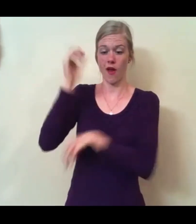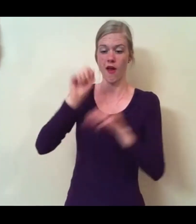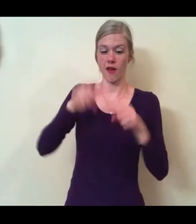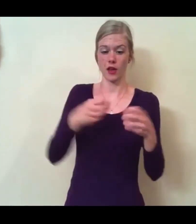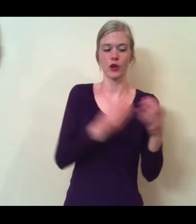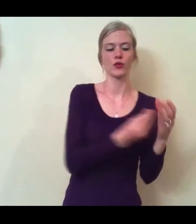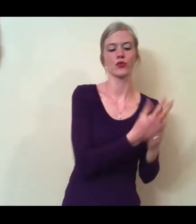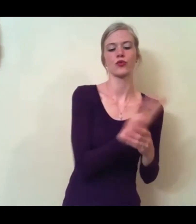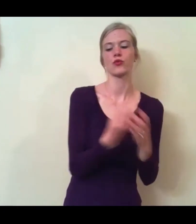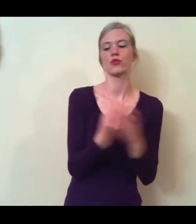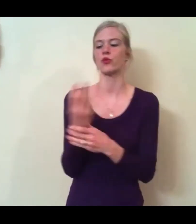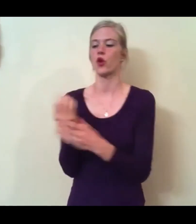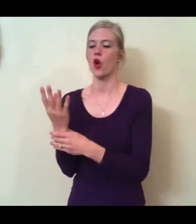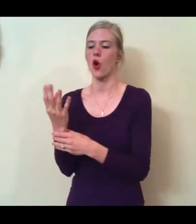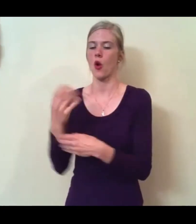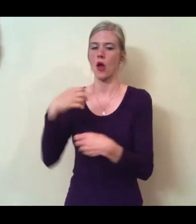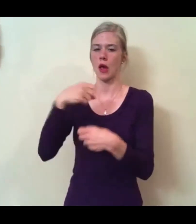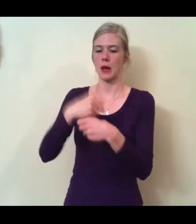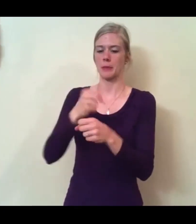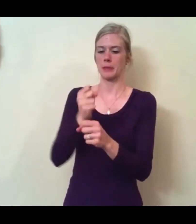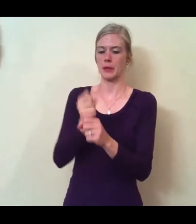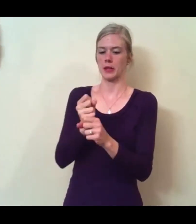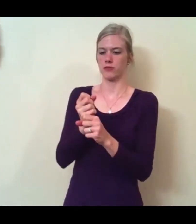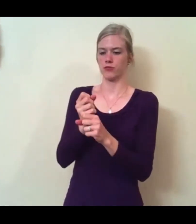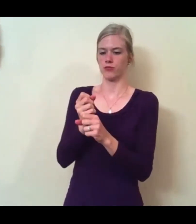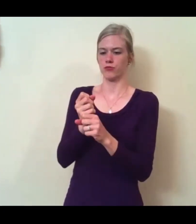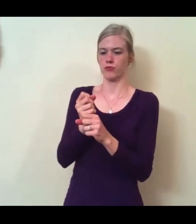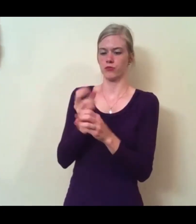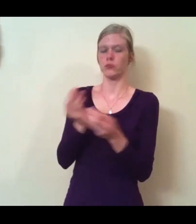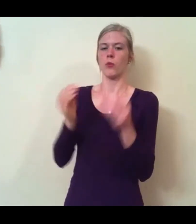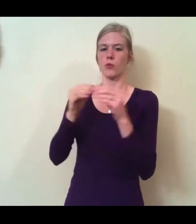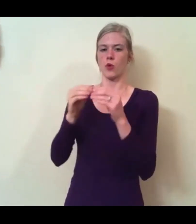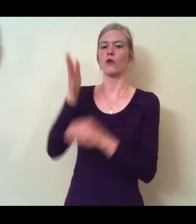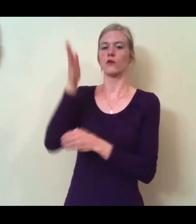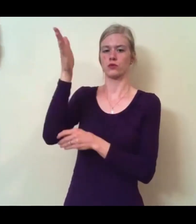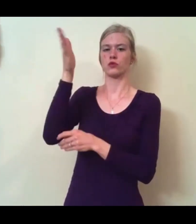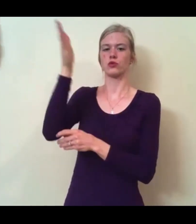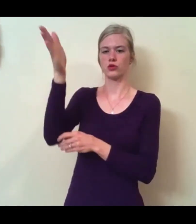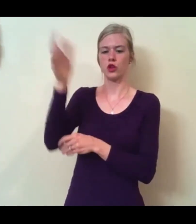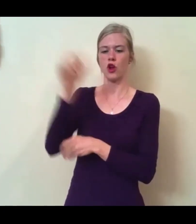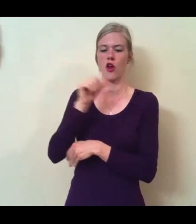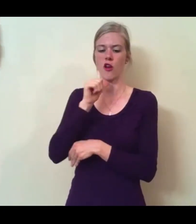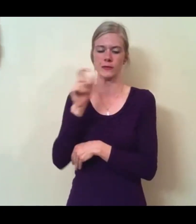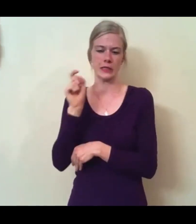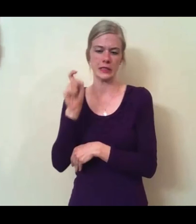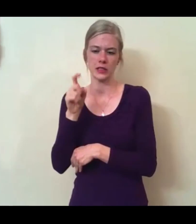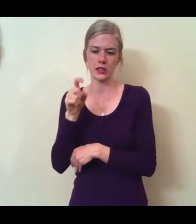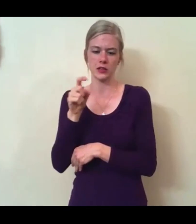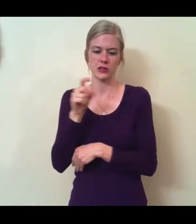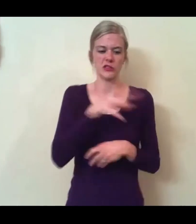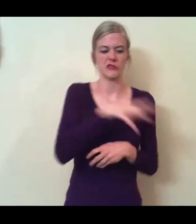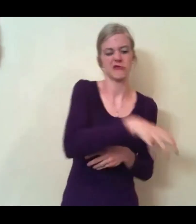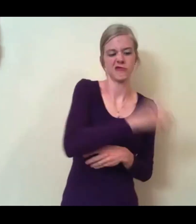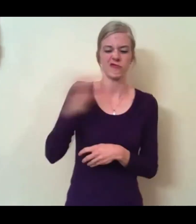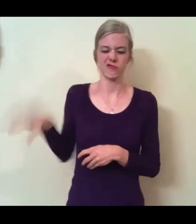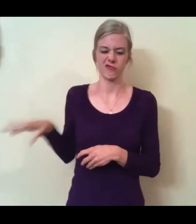reproduce in other years, and means you won't have to dig them up for quite a number of years to pull them apart.